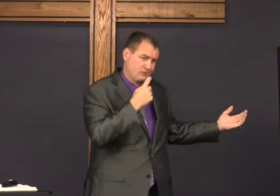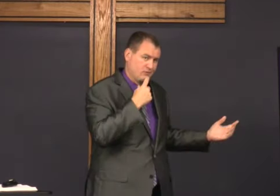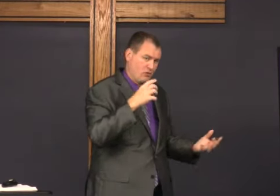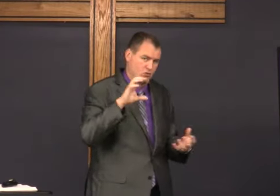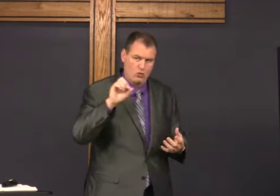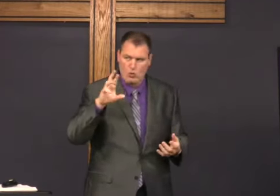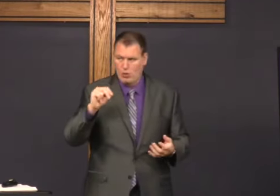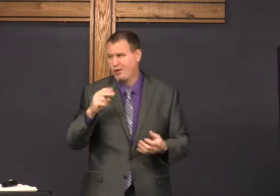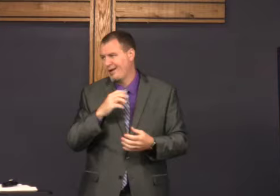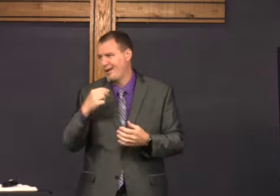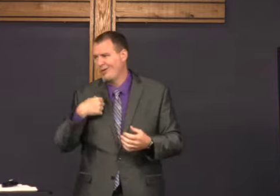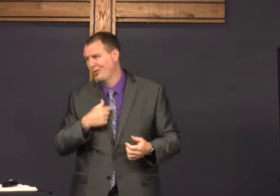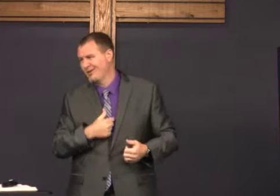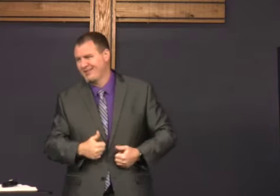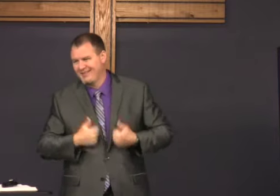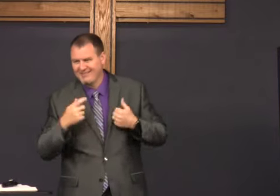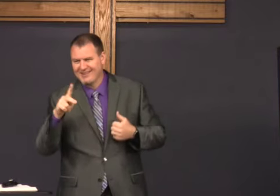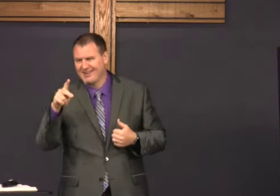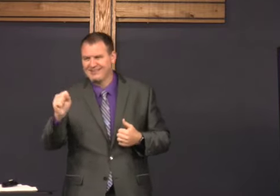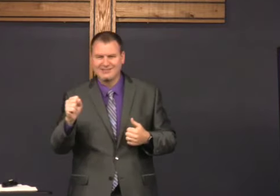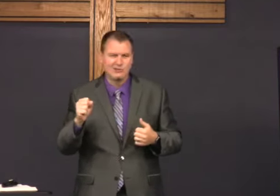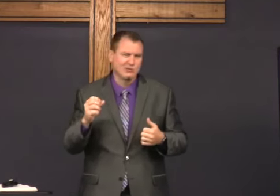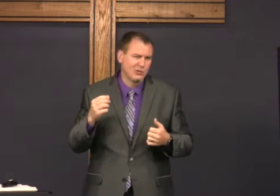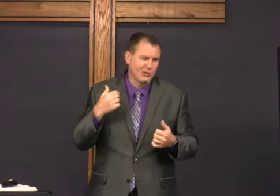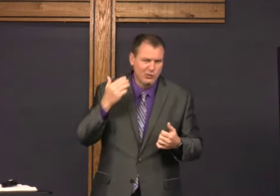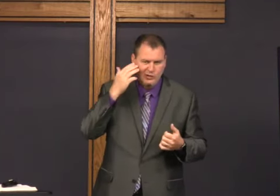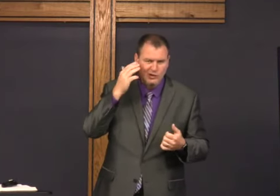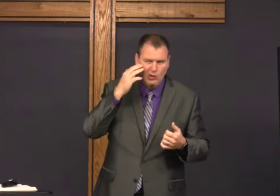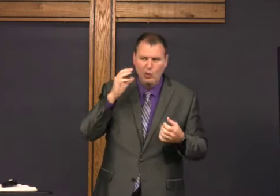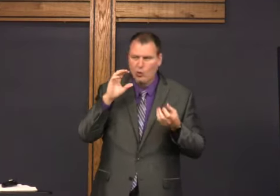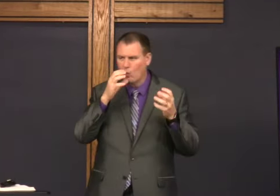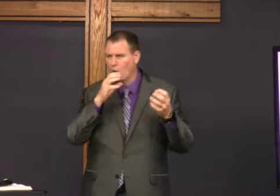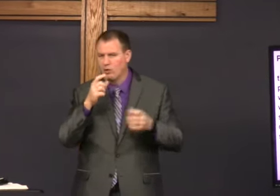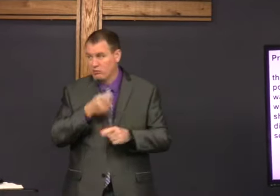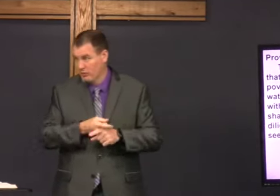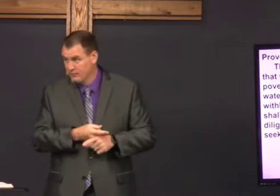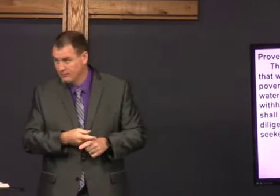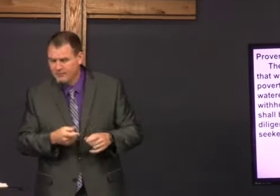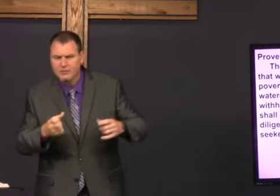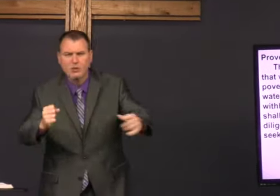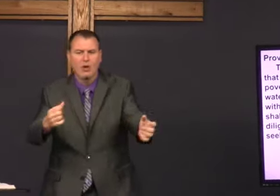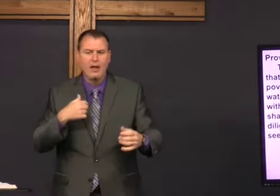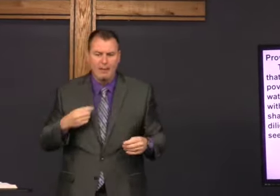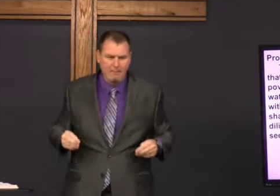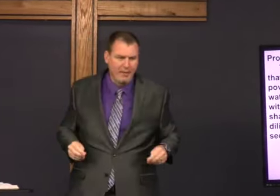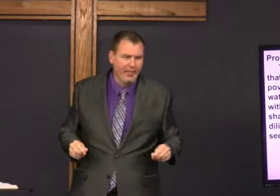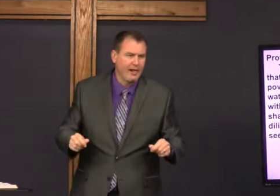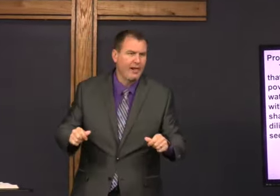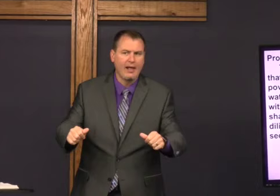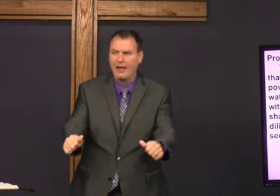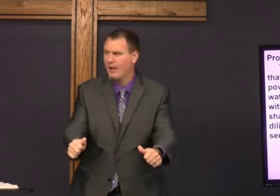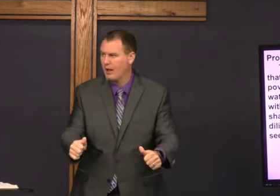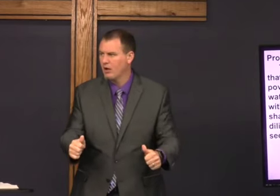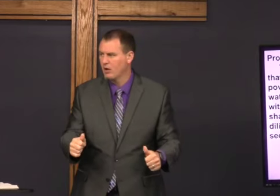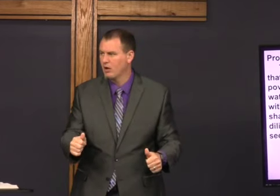say I'm growing corn, and I live in Kansas, you know, there you have a lot of corn here, okay?